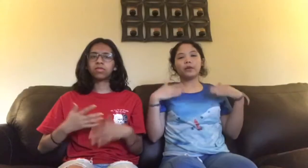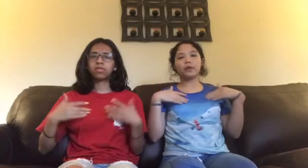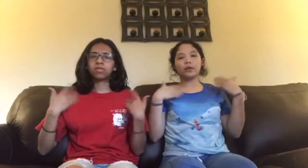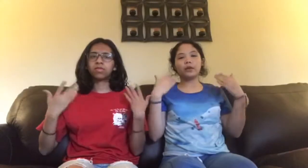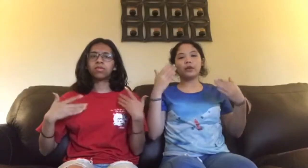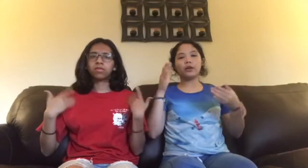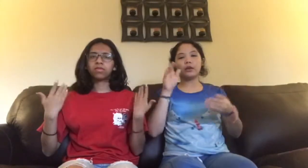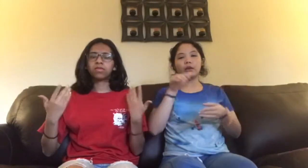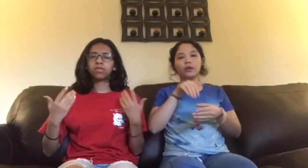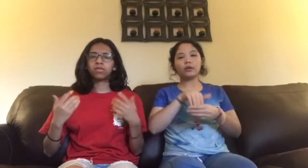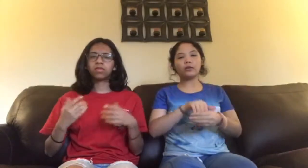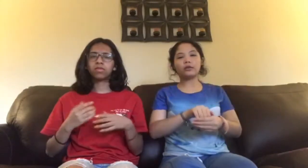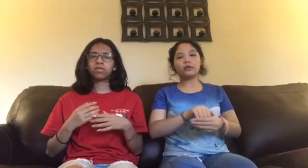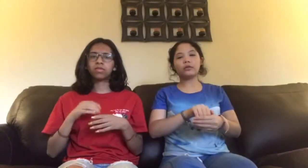inside